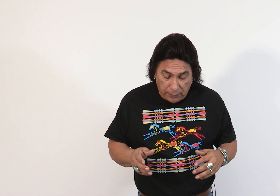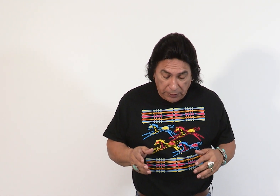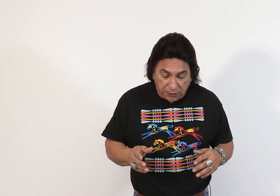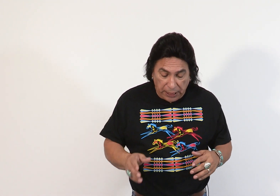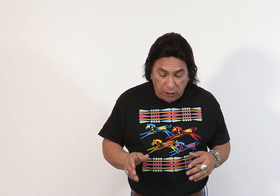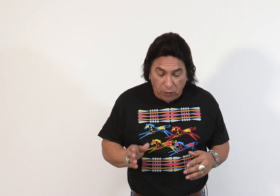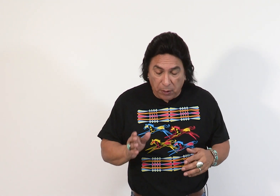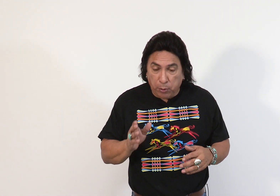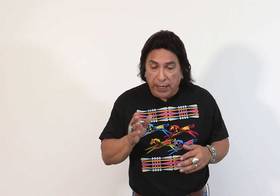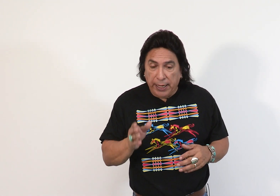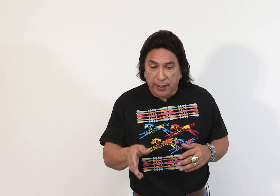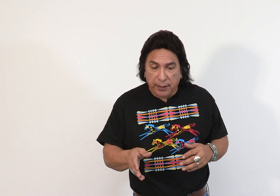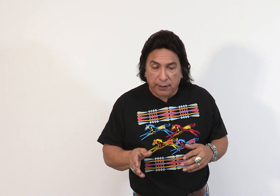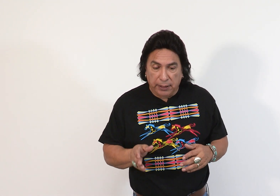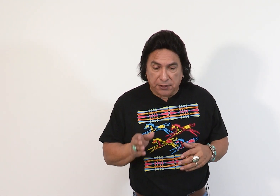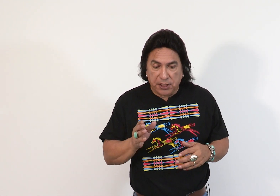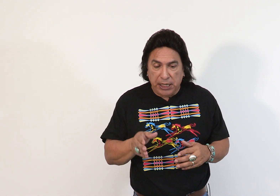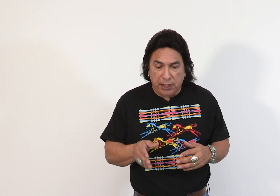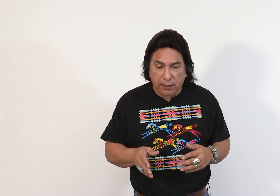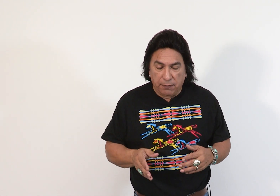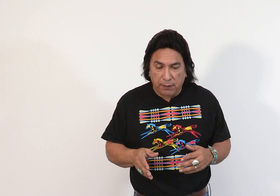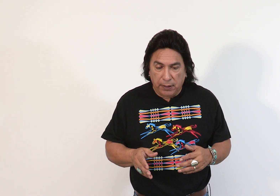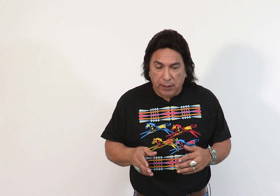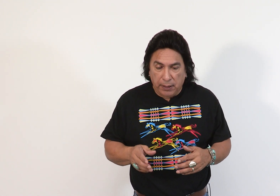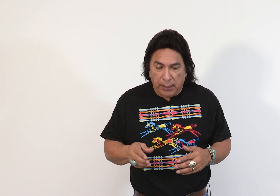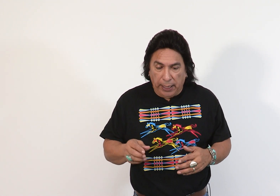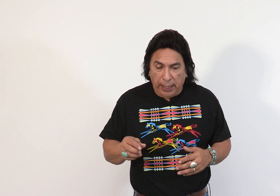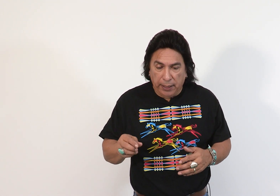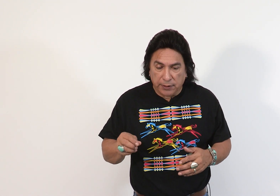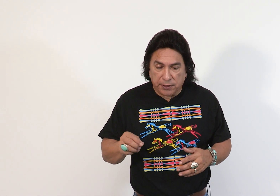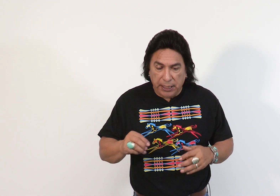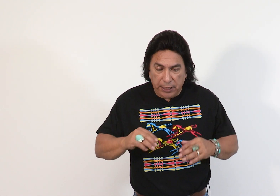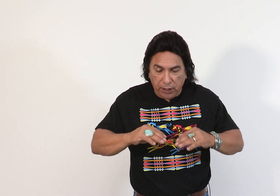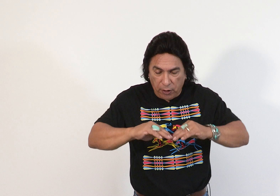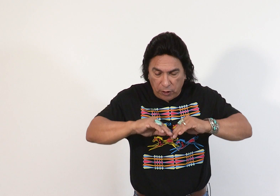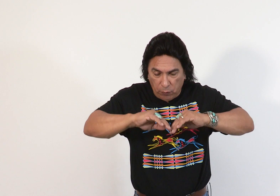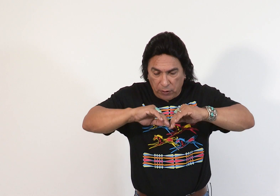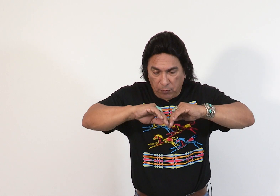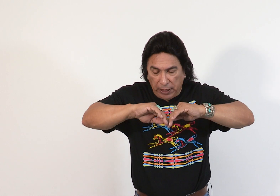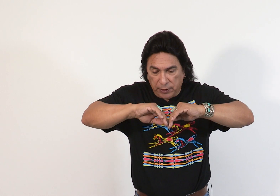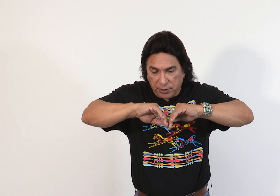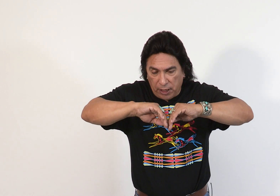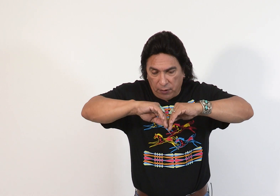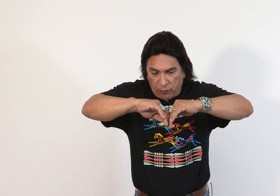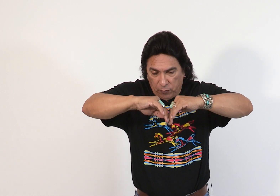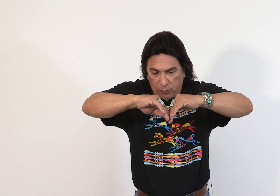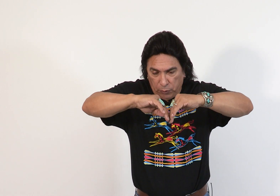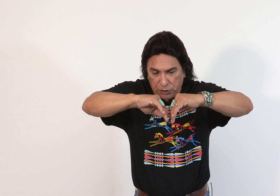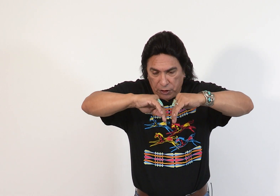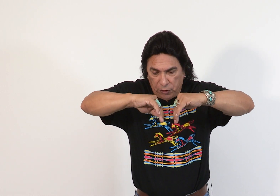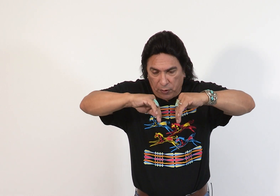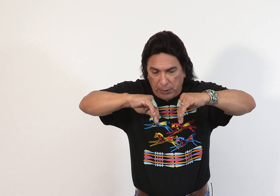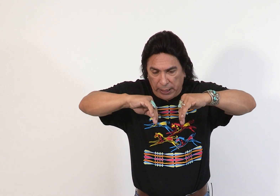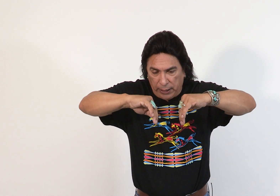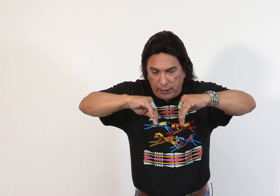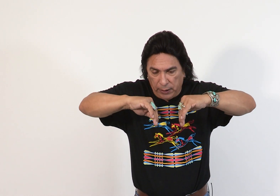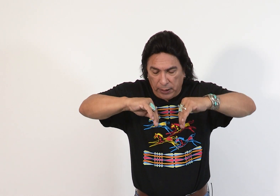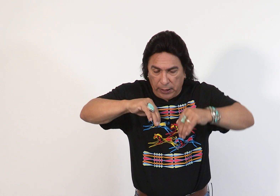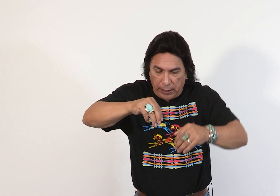Let's say you're going to plant a seed. And a seed there, you would make a sign for pushing the dirt back